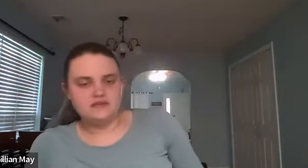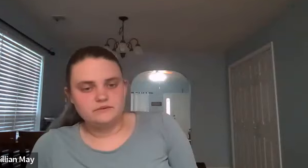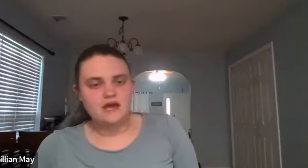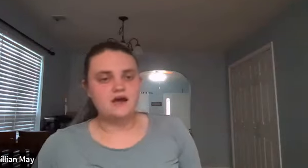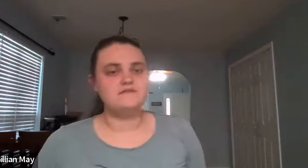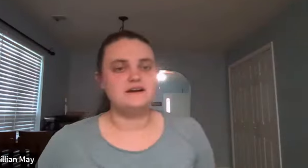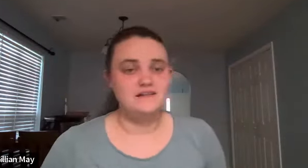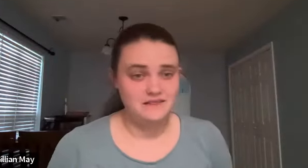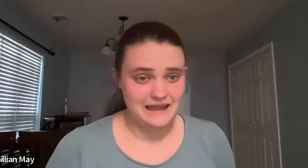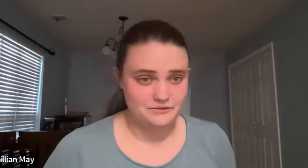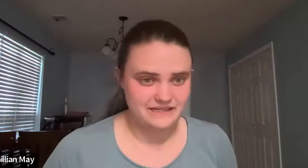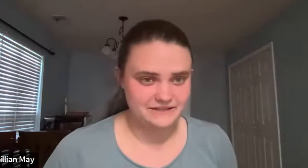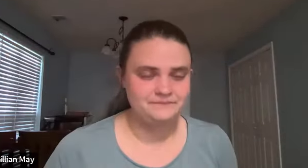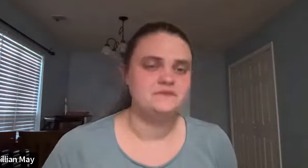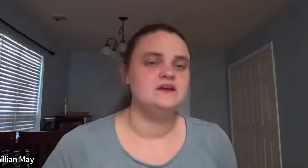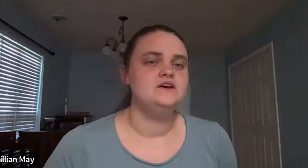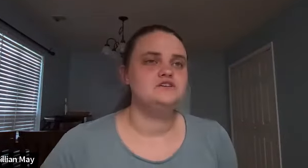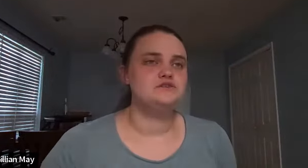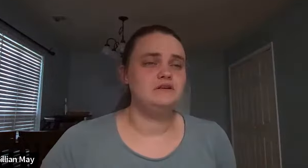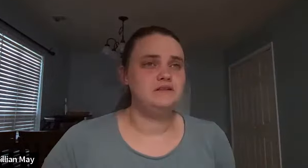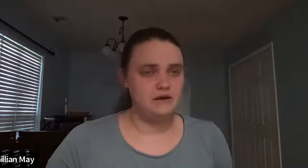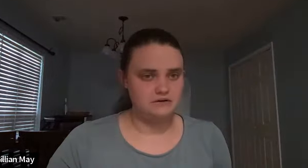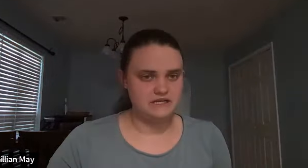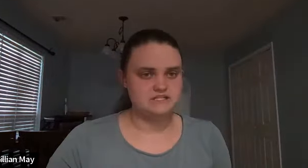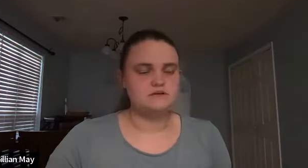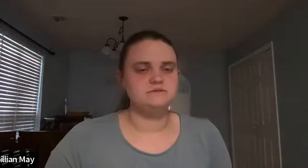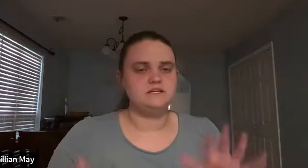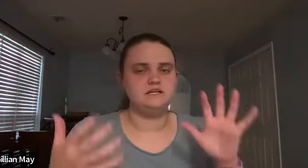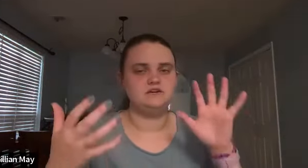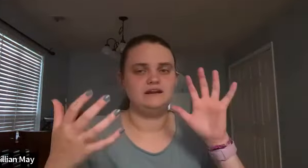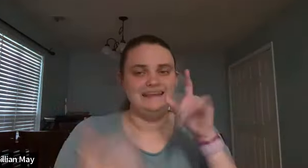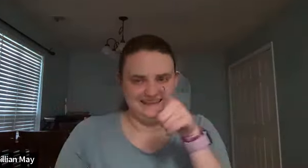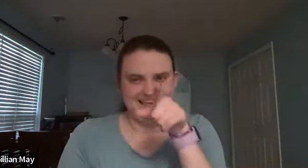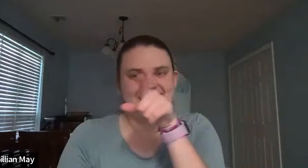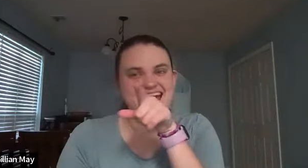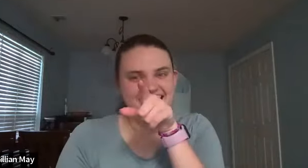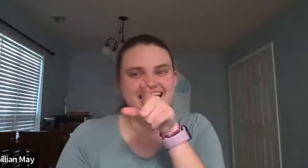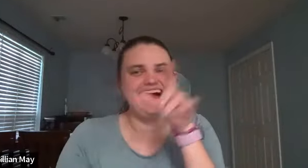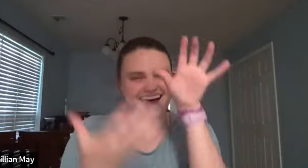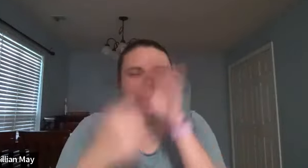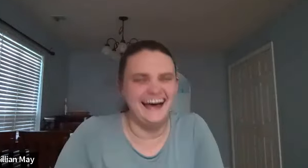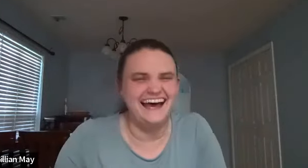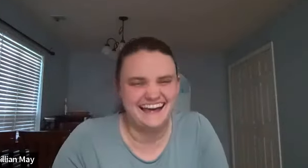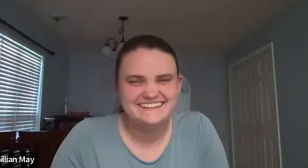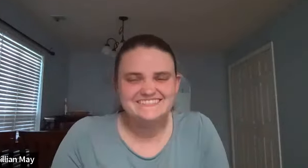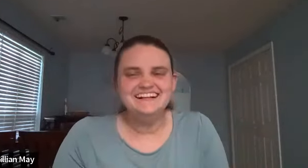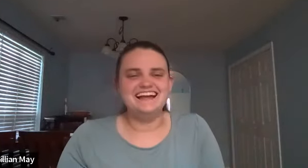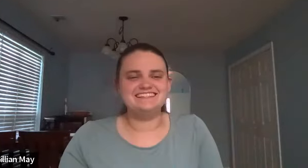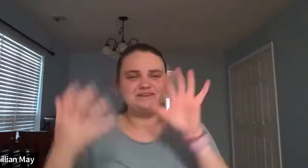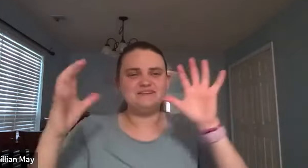Then we have cloudy. So cloudy is going to be, yeah. It's going to be